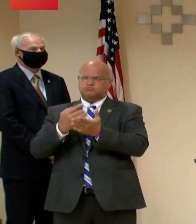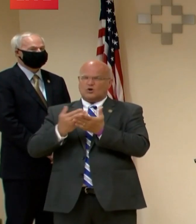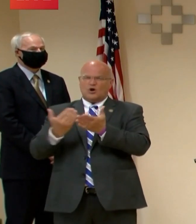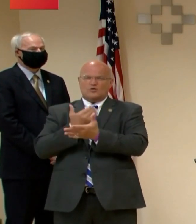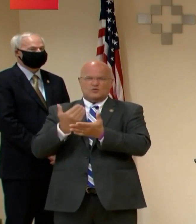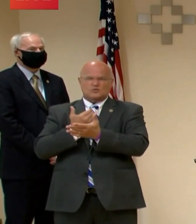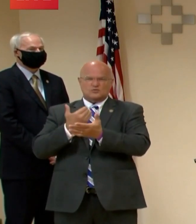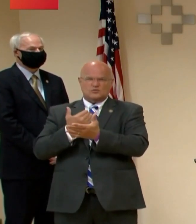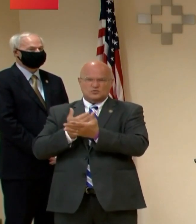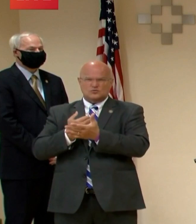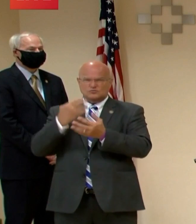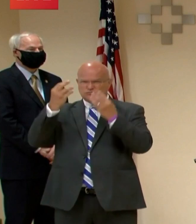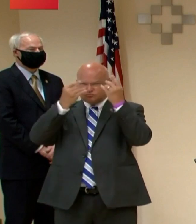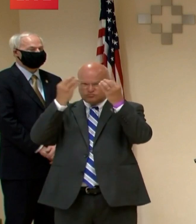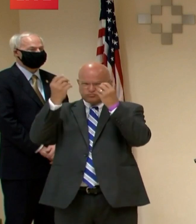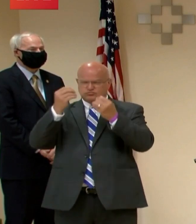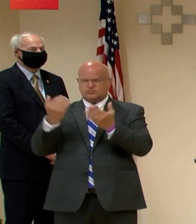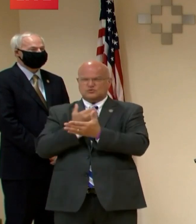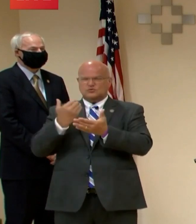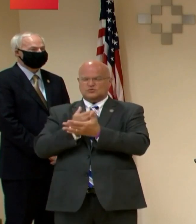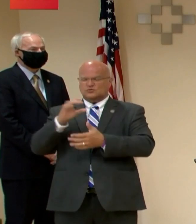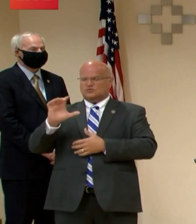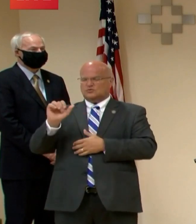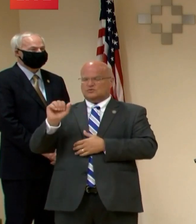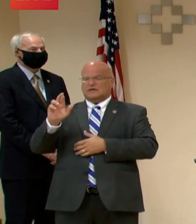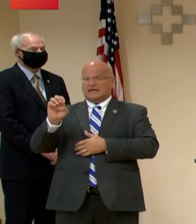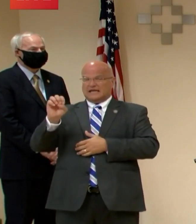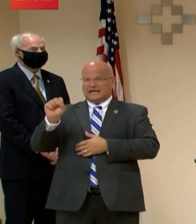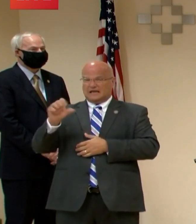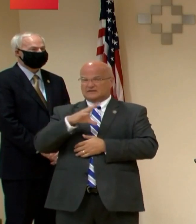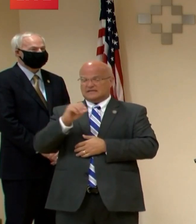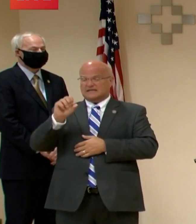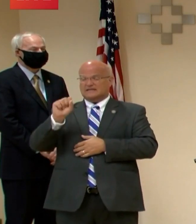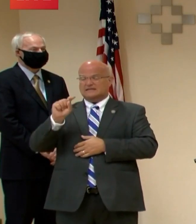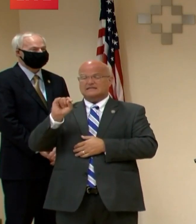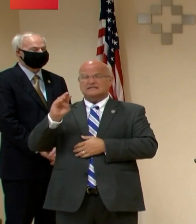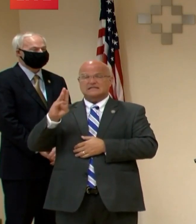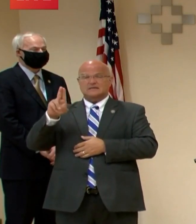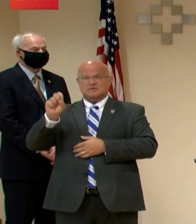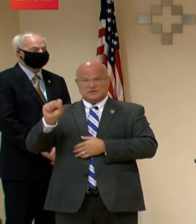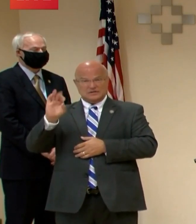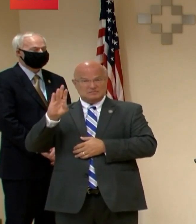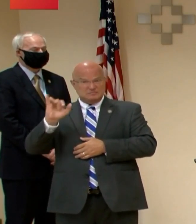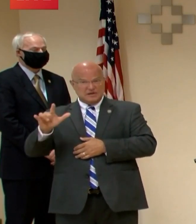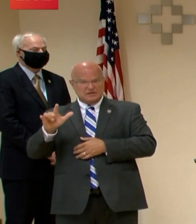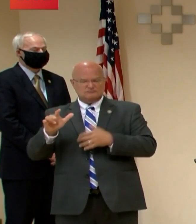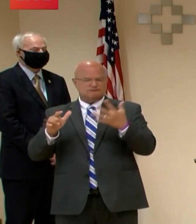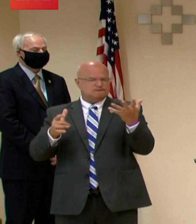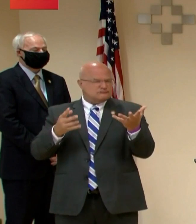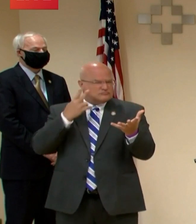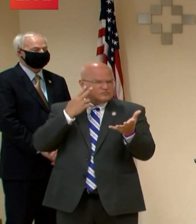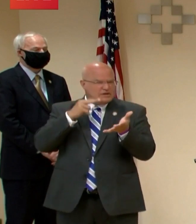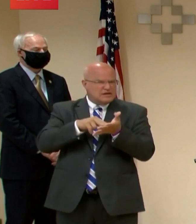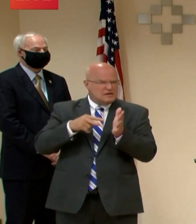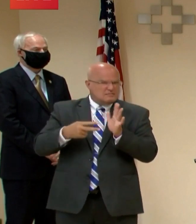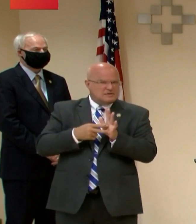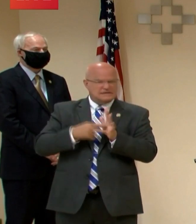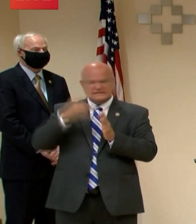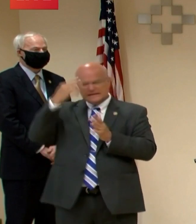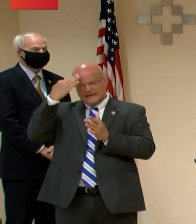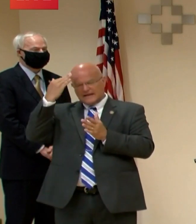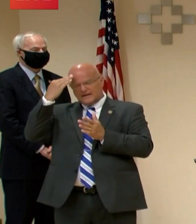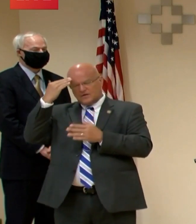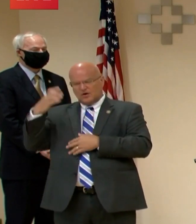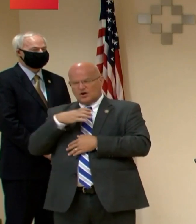new negotiations of a new CARES or new stimulus bill. So we're paying close attention to what that means. And I know there's a lot of debate in